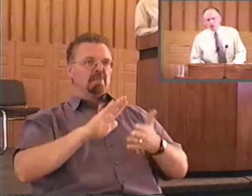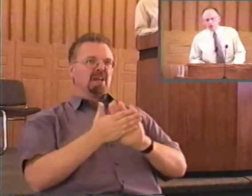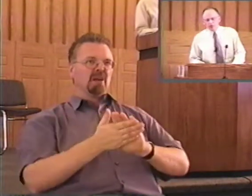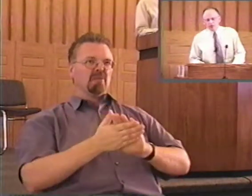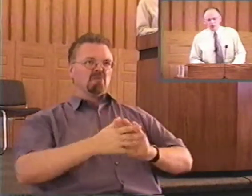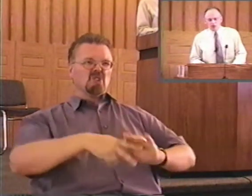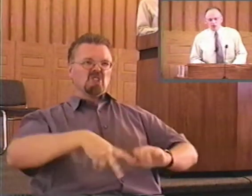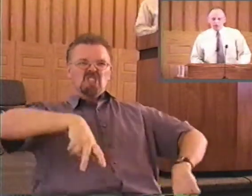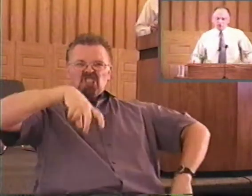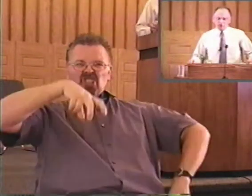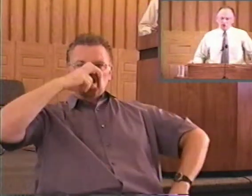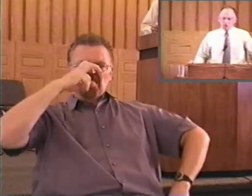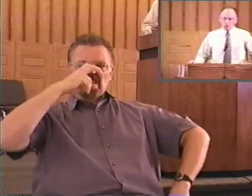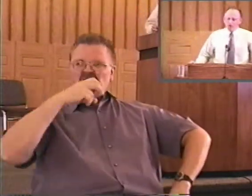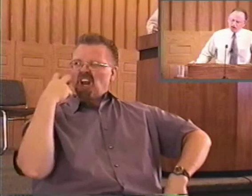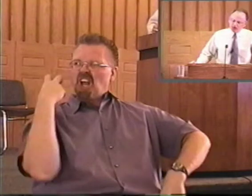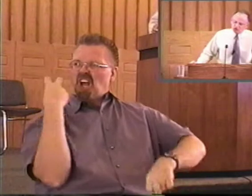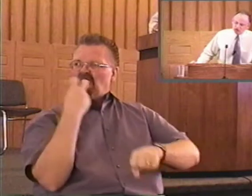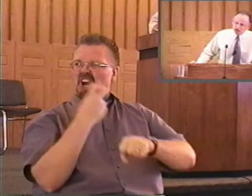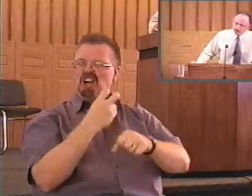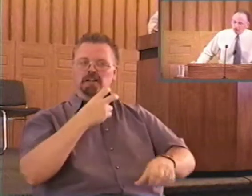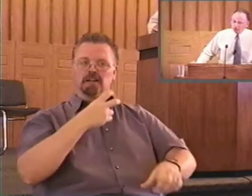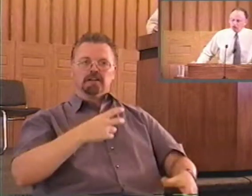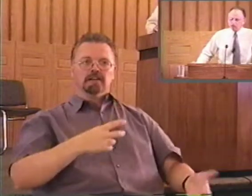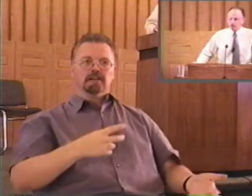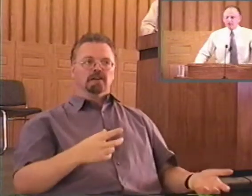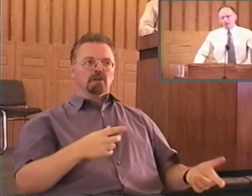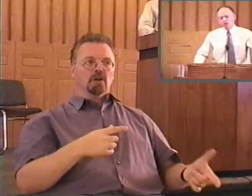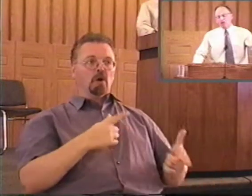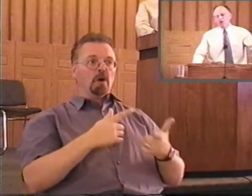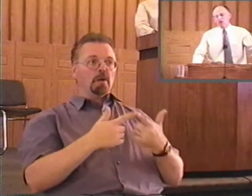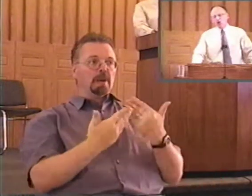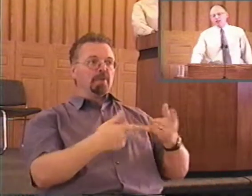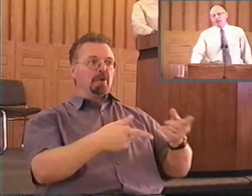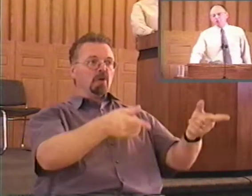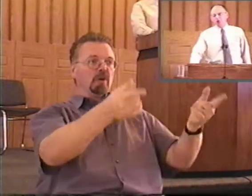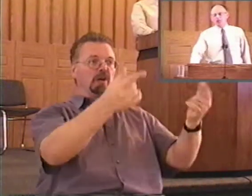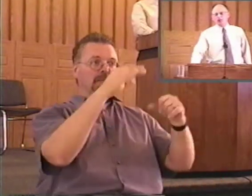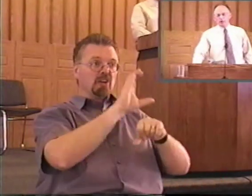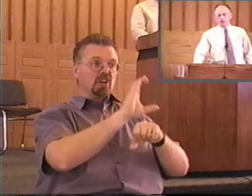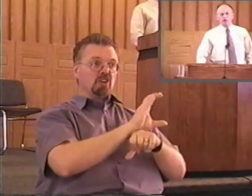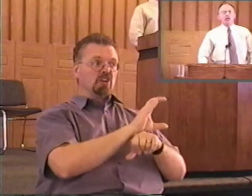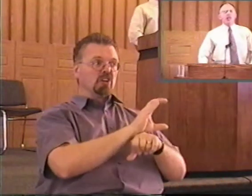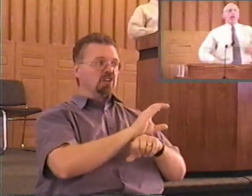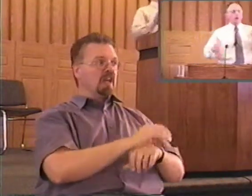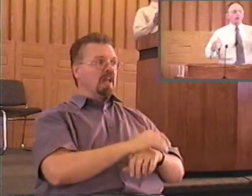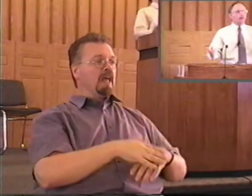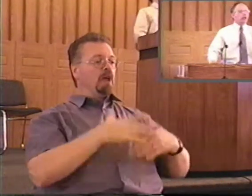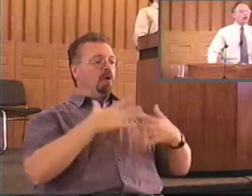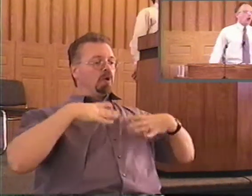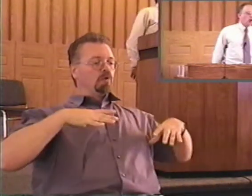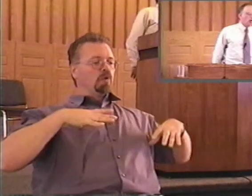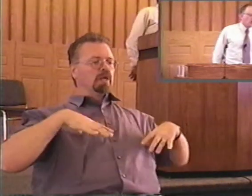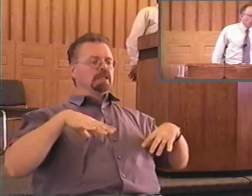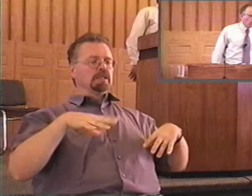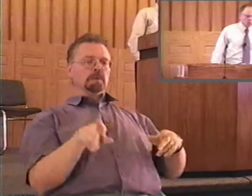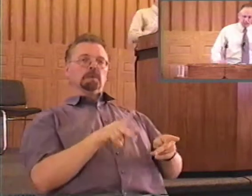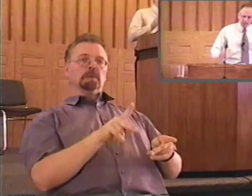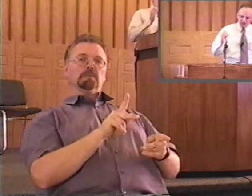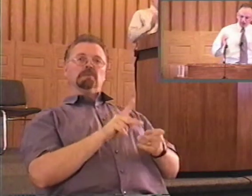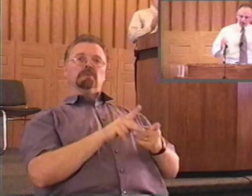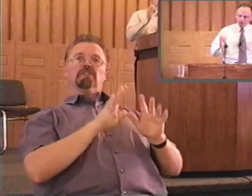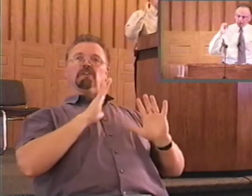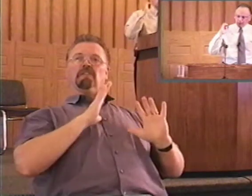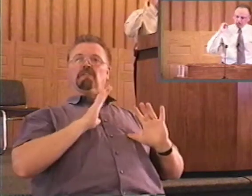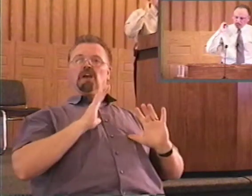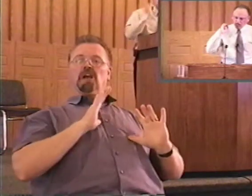can come in and we can be dressed so modestly that we look like very godly, modest women. And when we go home,